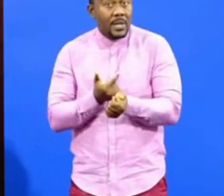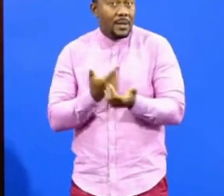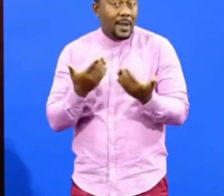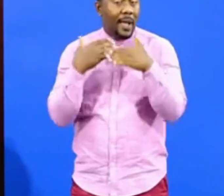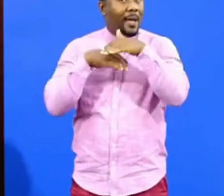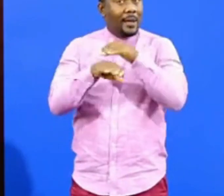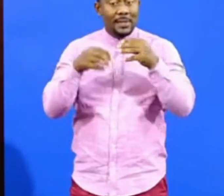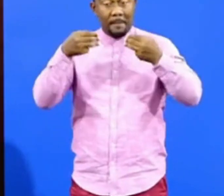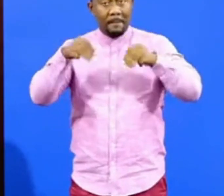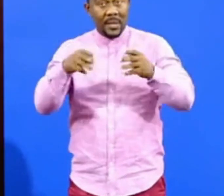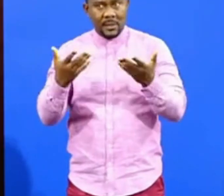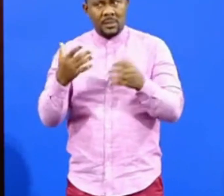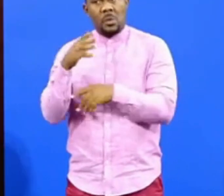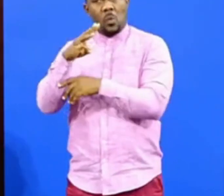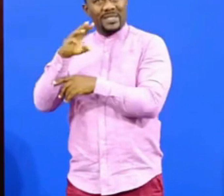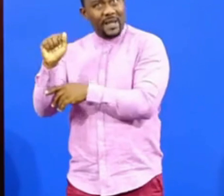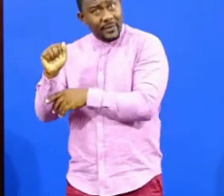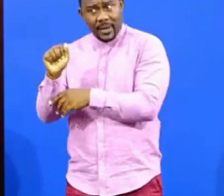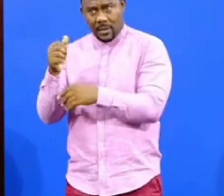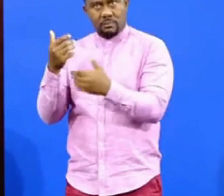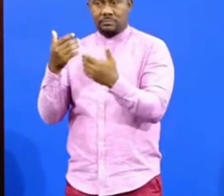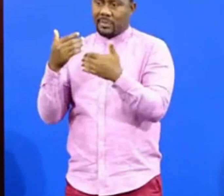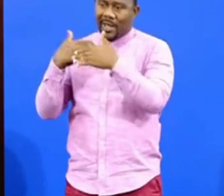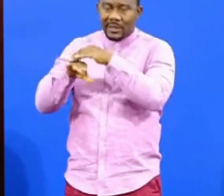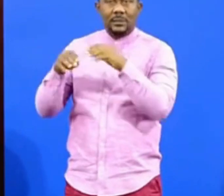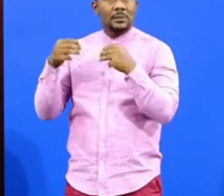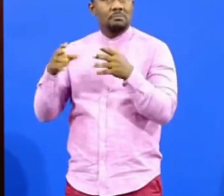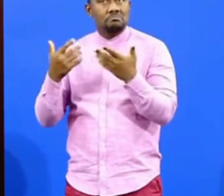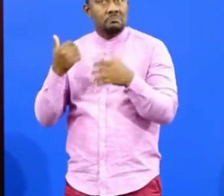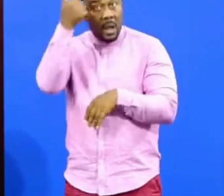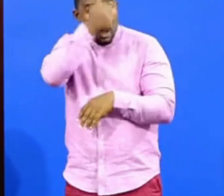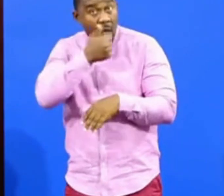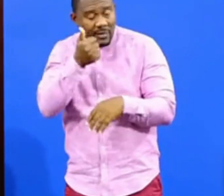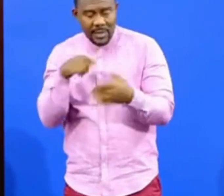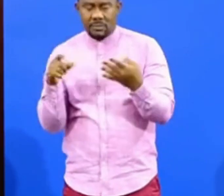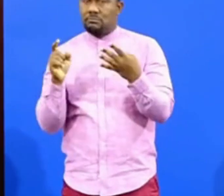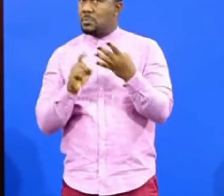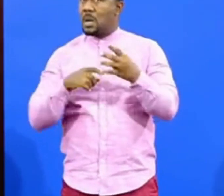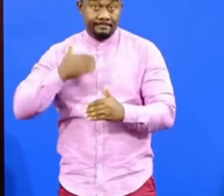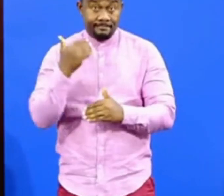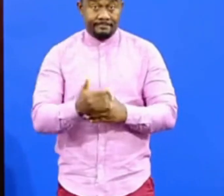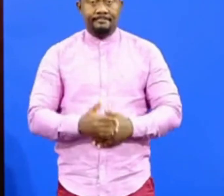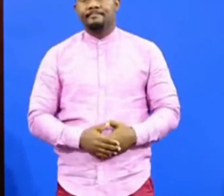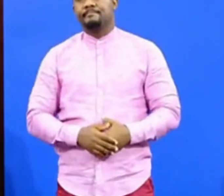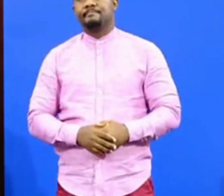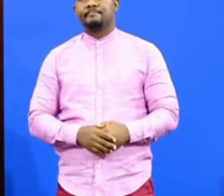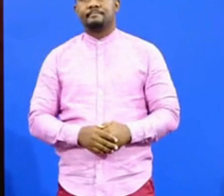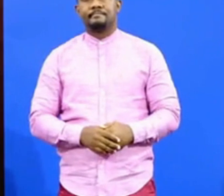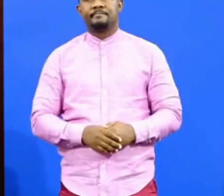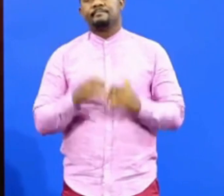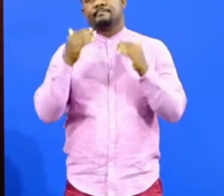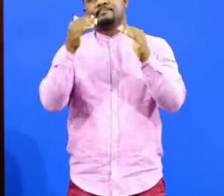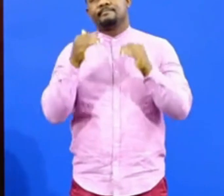to markets within the sub-region, access to markets in Africa and globally, step by step. Next, I just